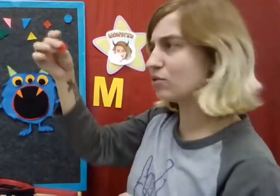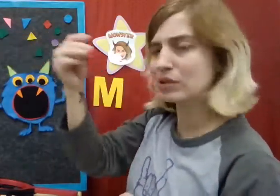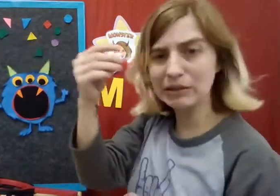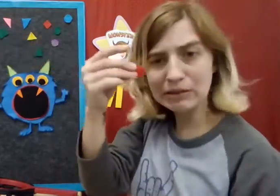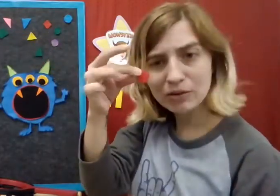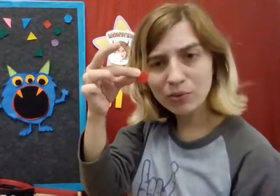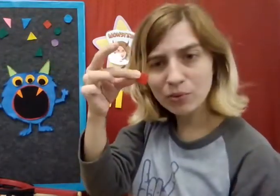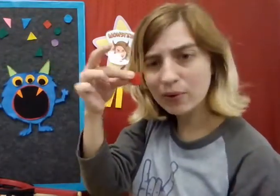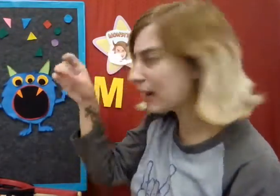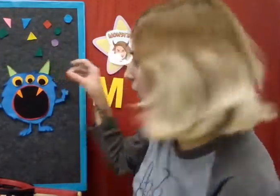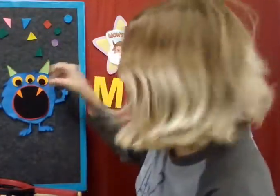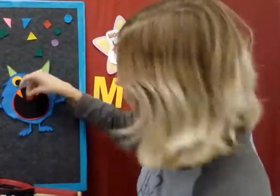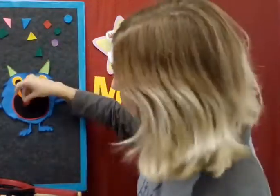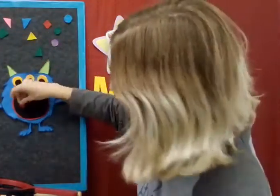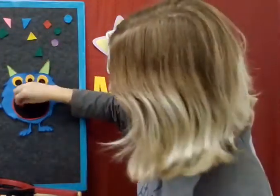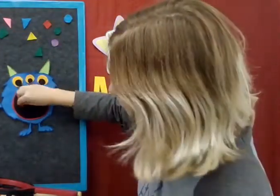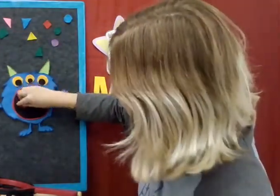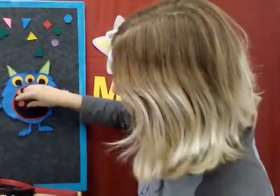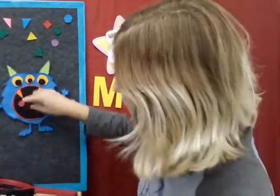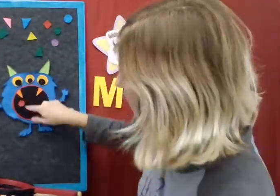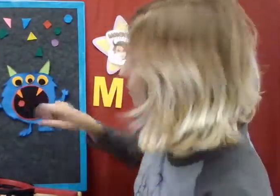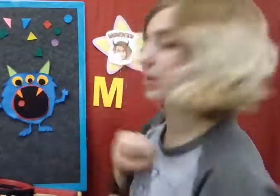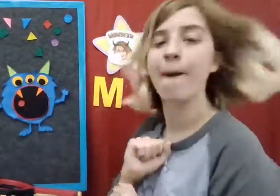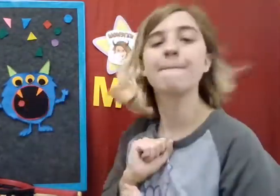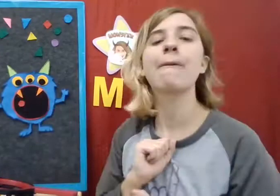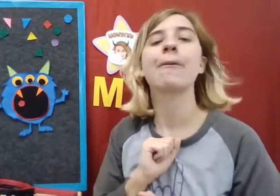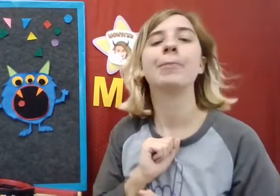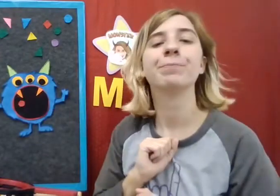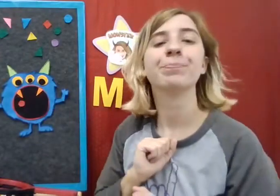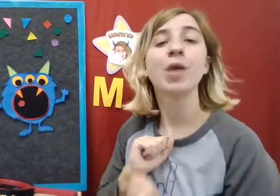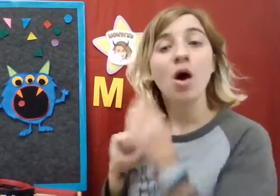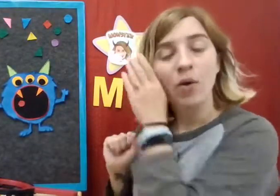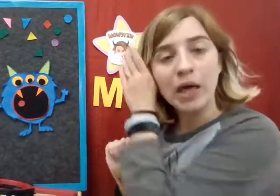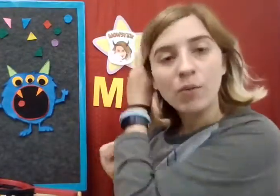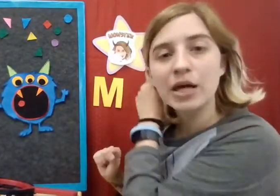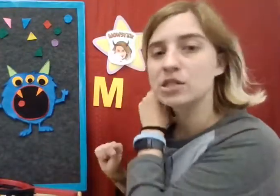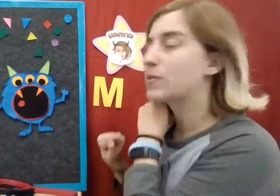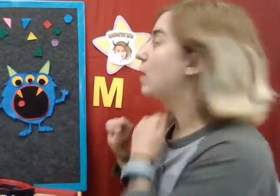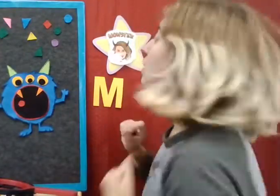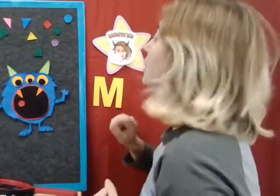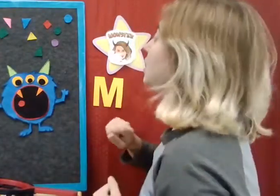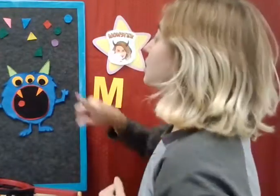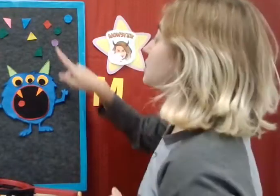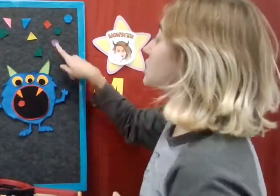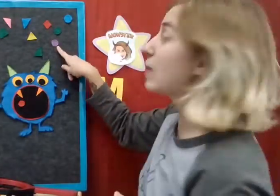Round, round. We'll put that right there. Okay, what else is round? Is this round?